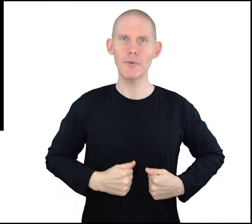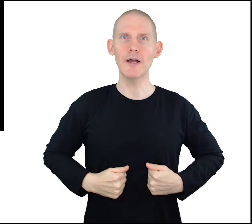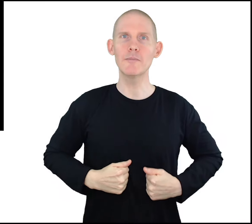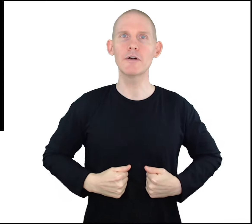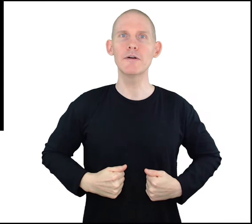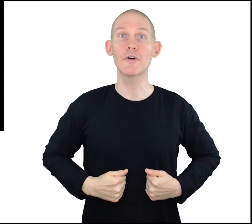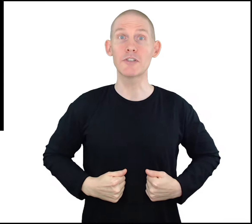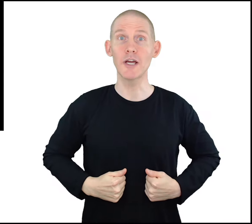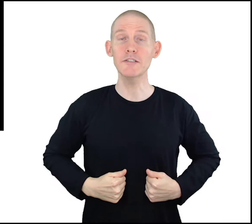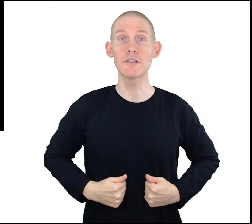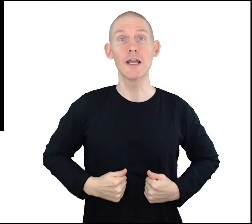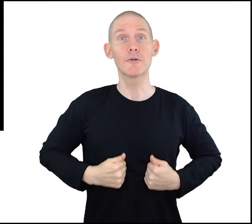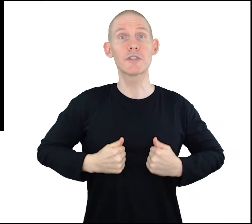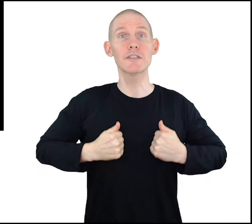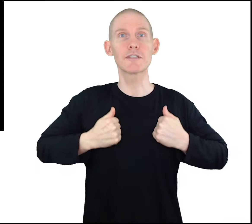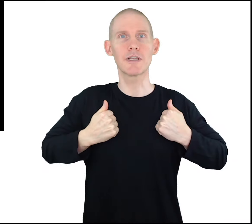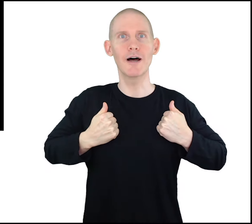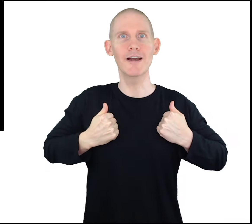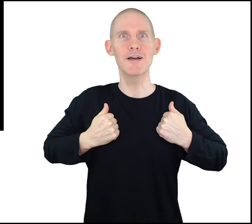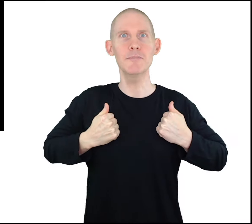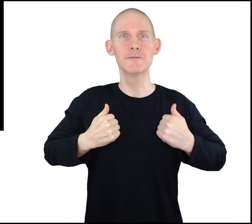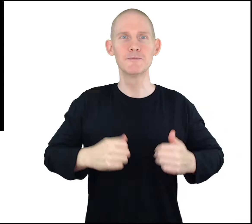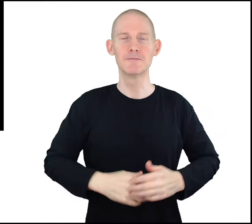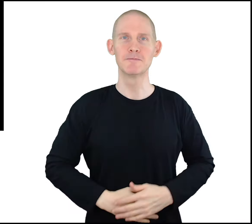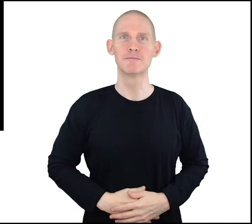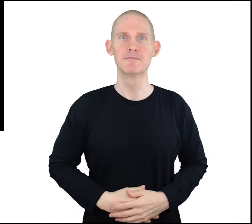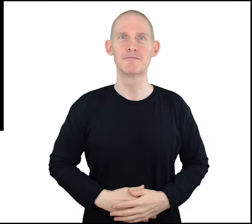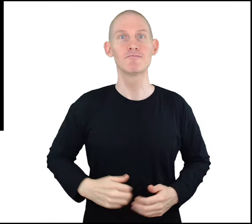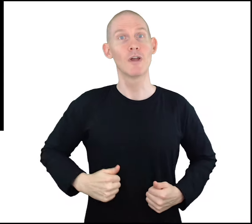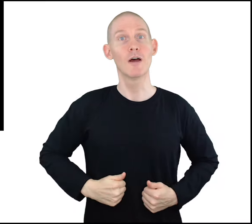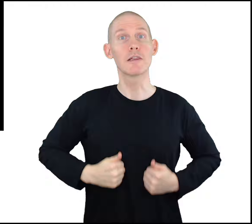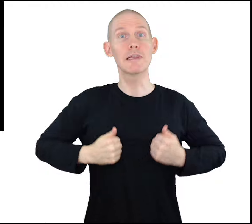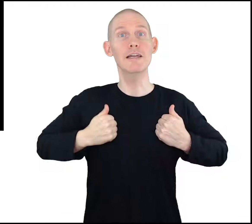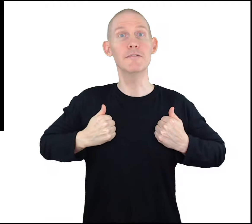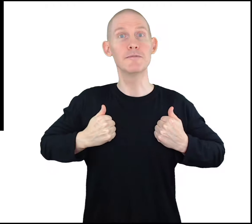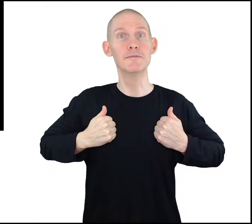bottom area of our chest. We're just going to slide up. Live.